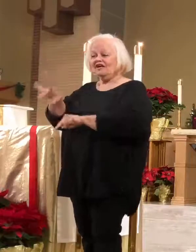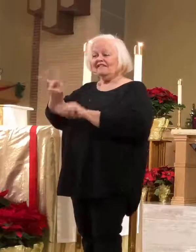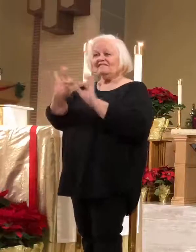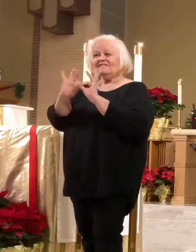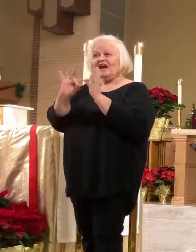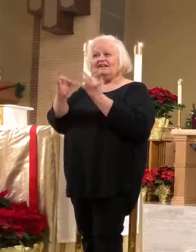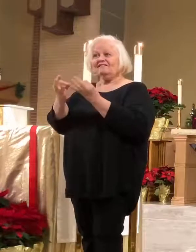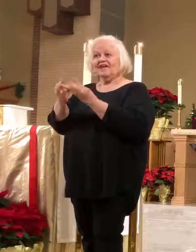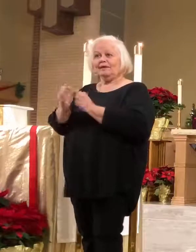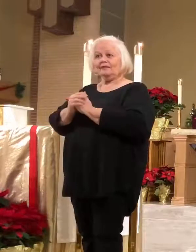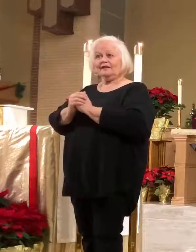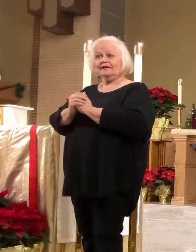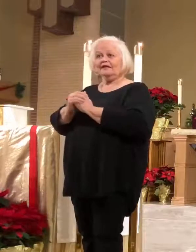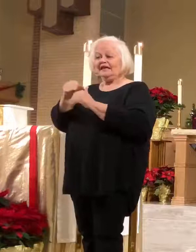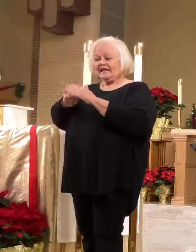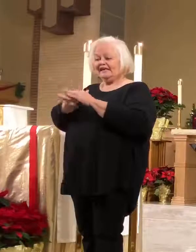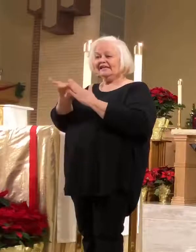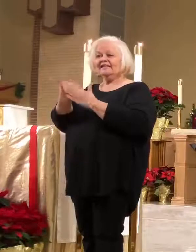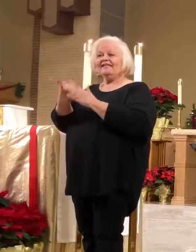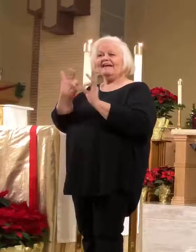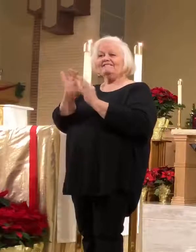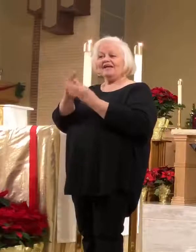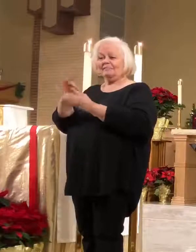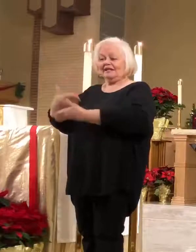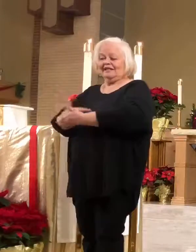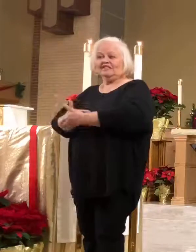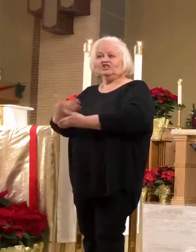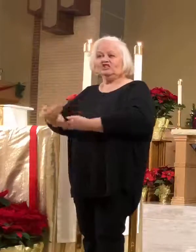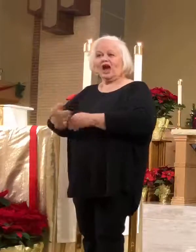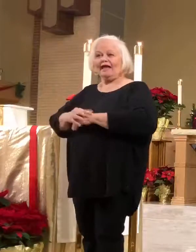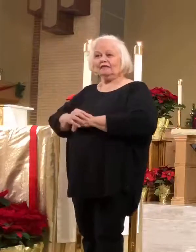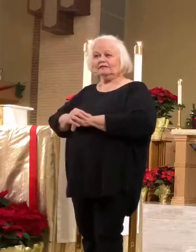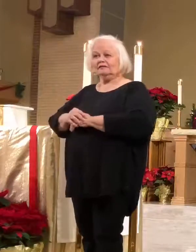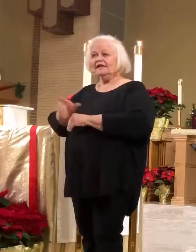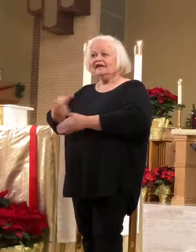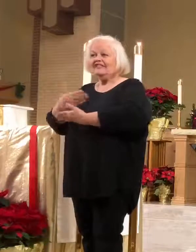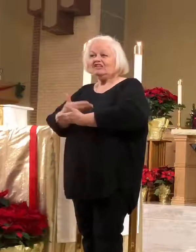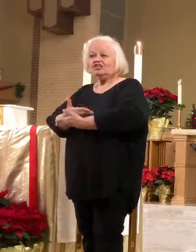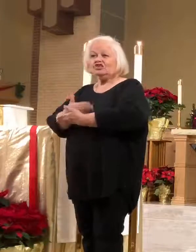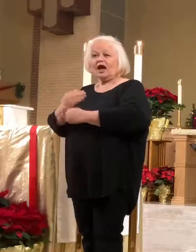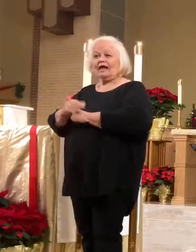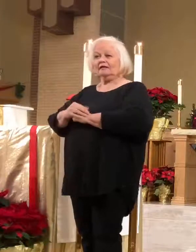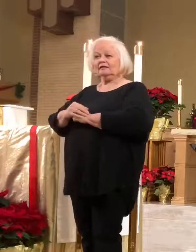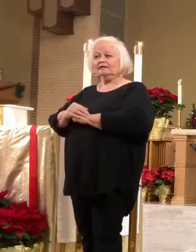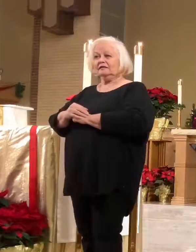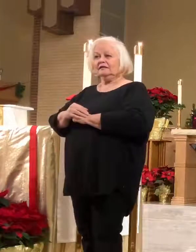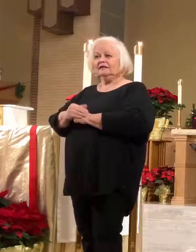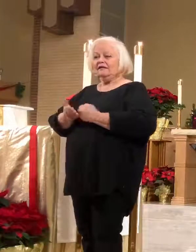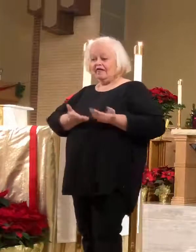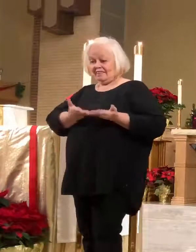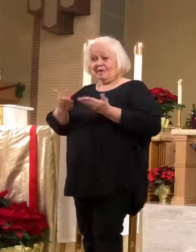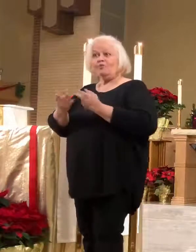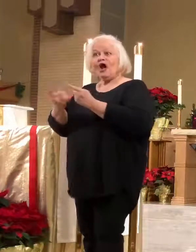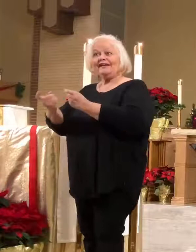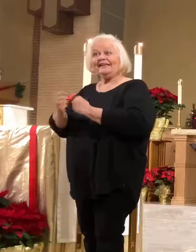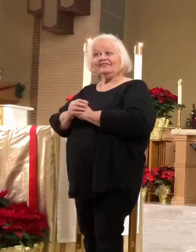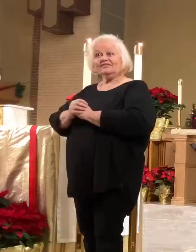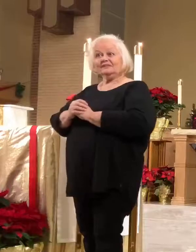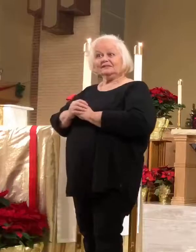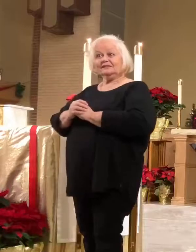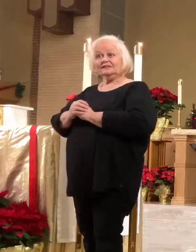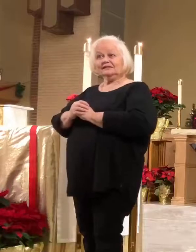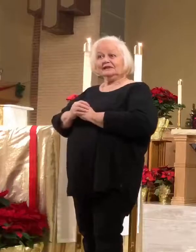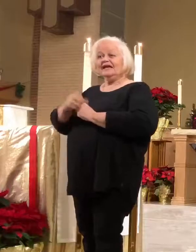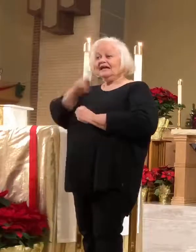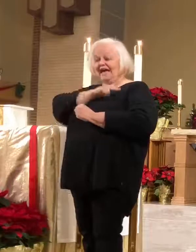family. Within that family, this child. And this child, they brought gifts.